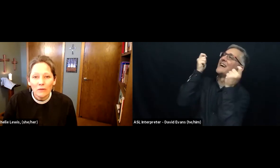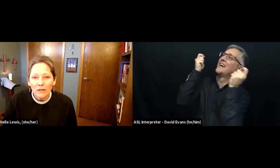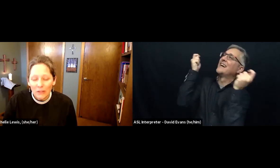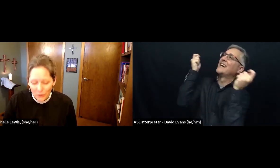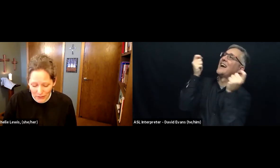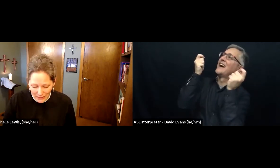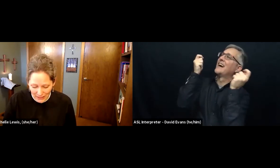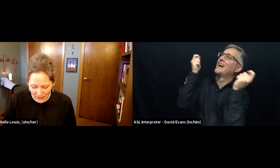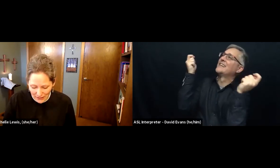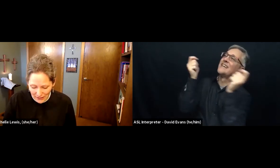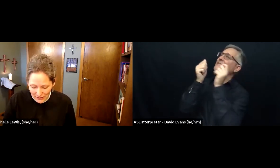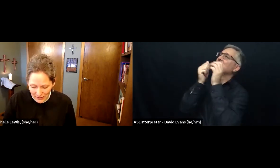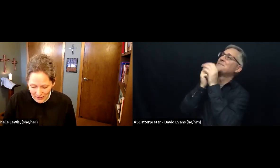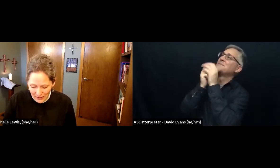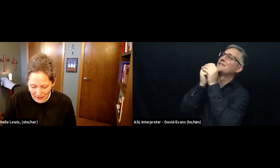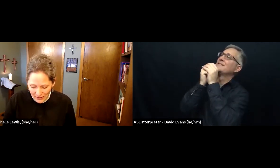We look closely,